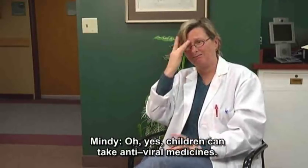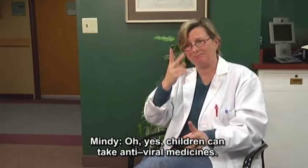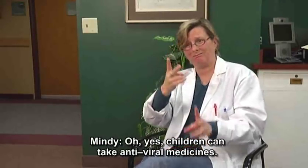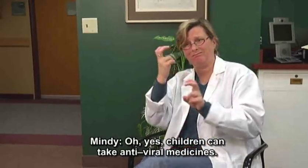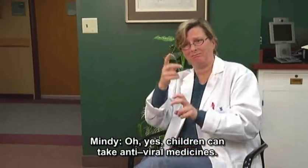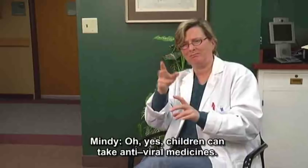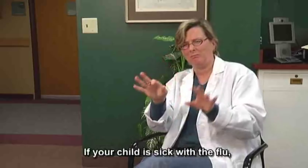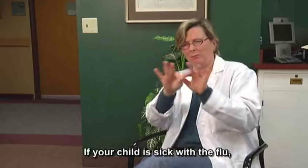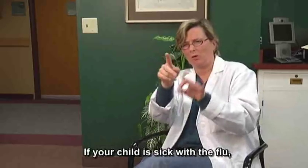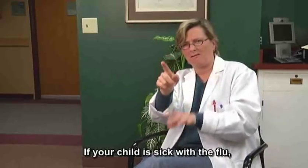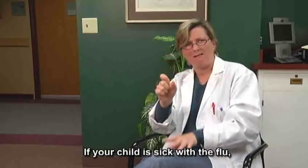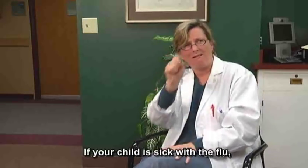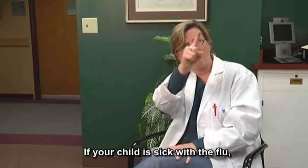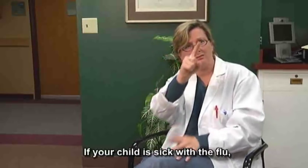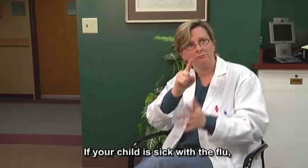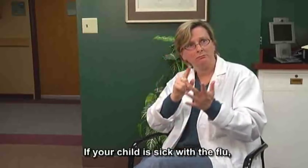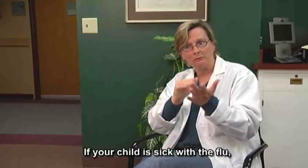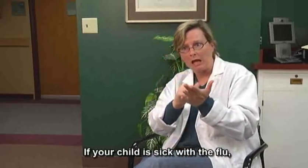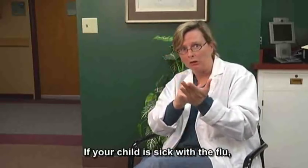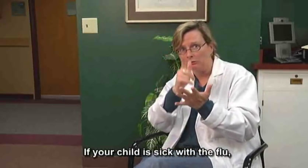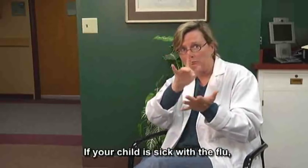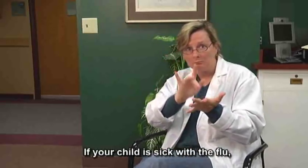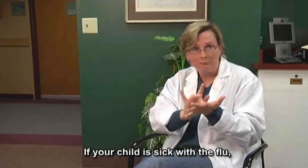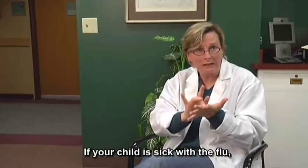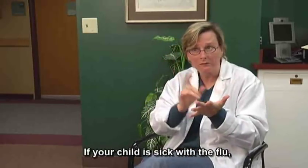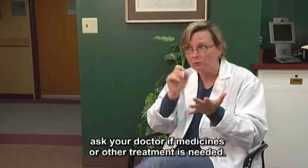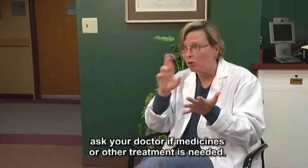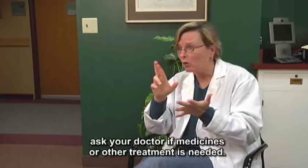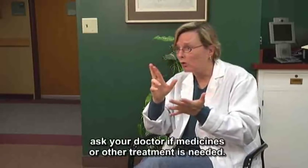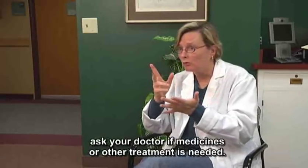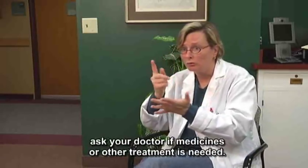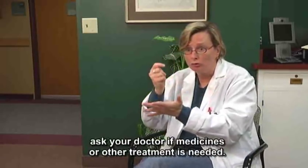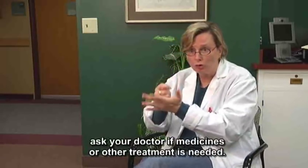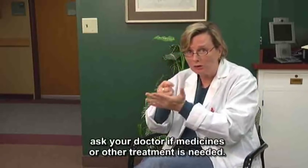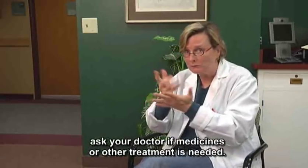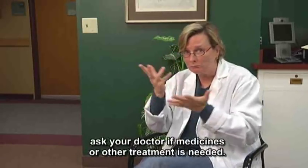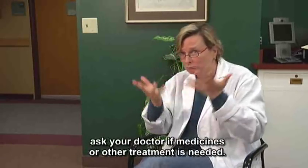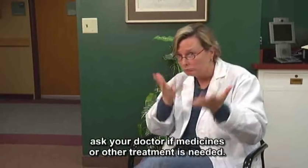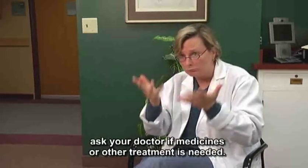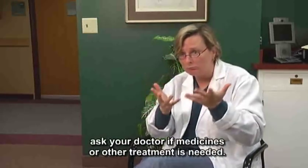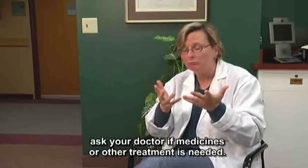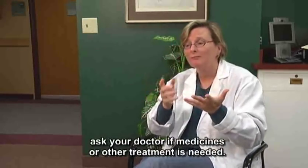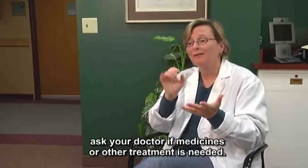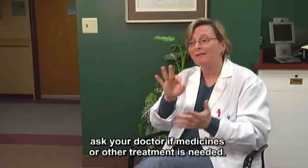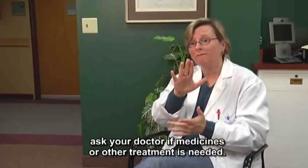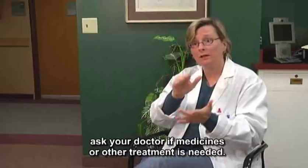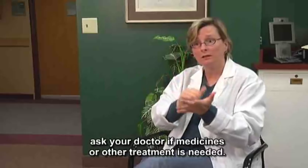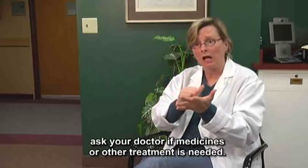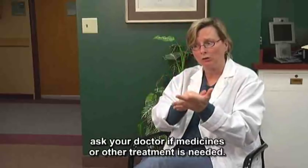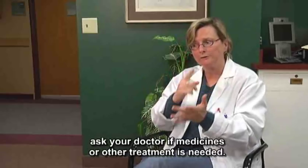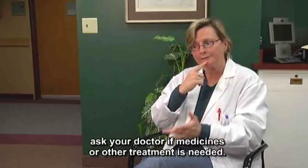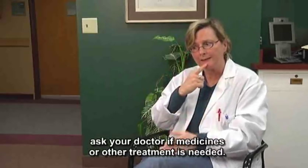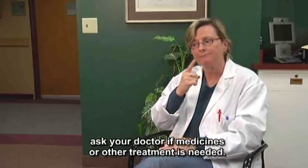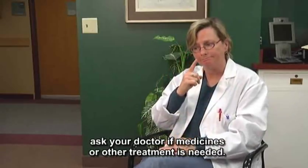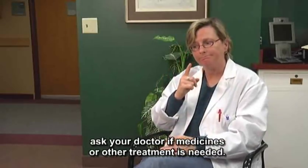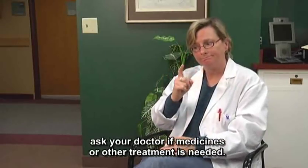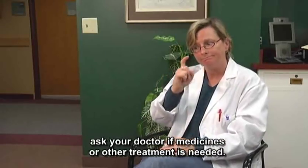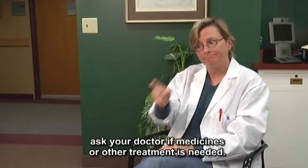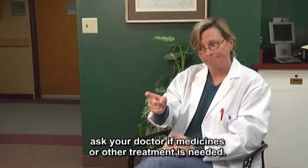if your child is sick with the flu ask your doctor if medicines or other treatment is needed and